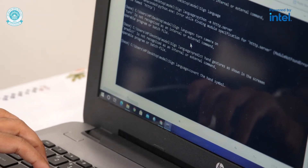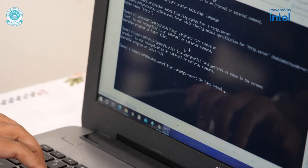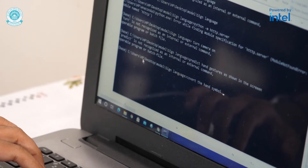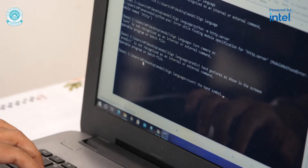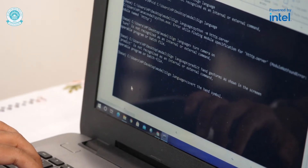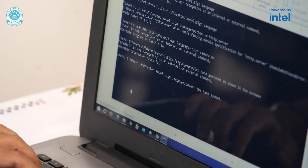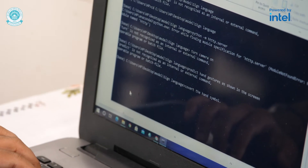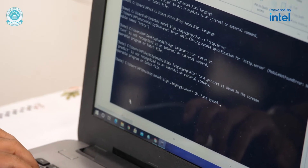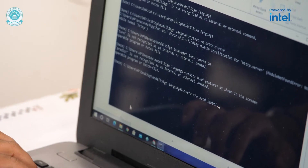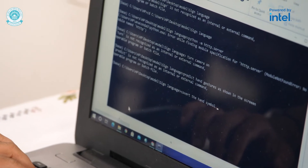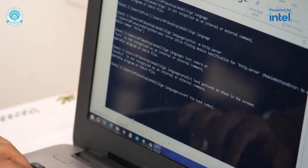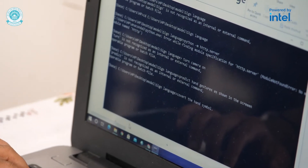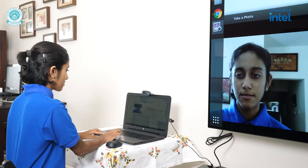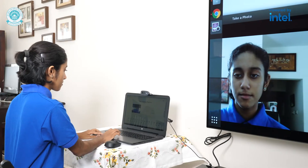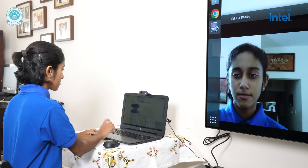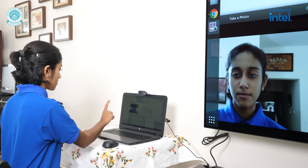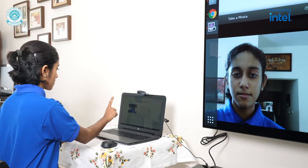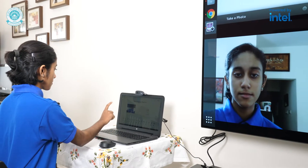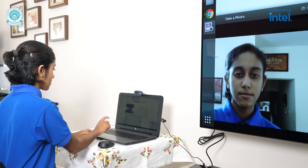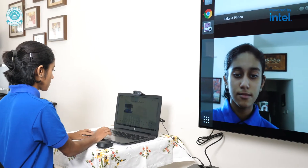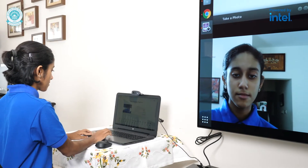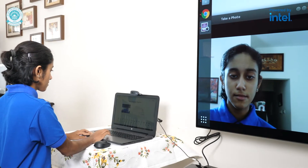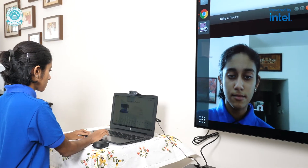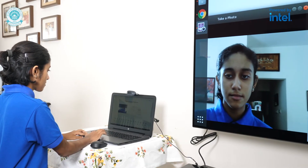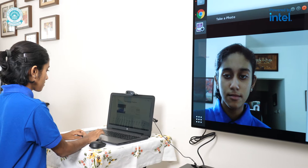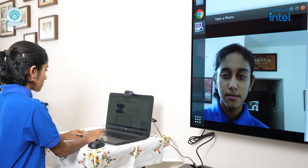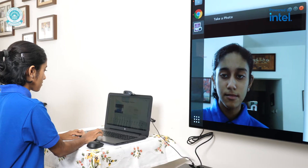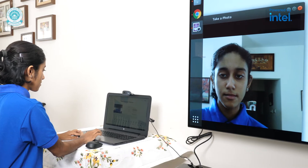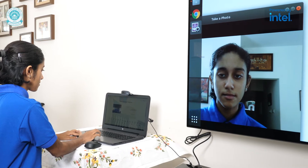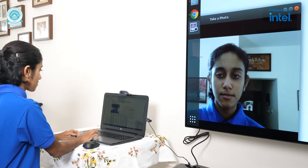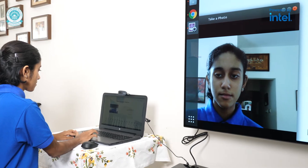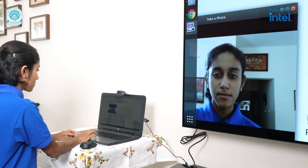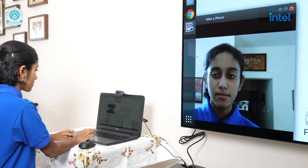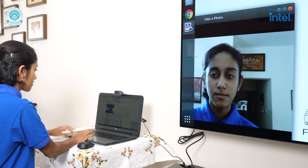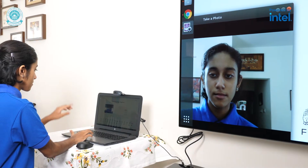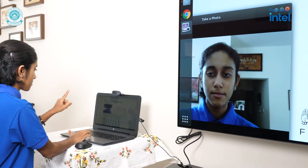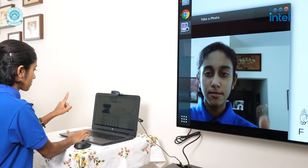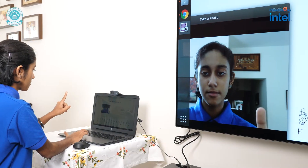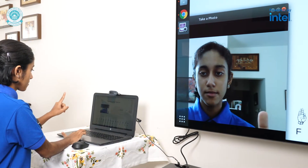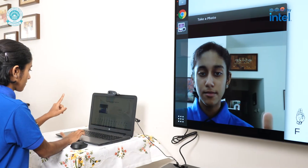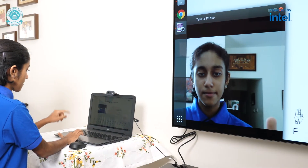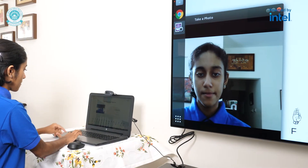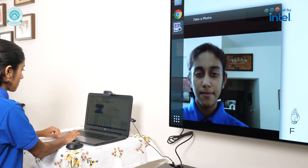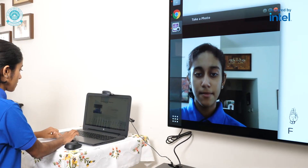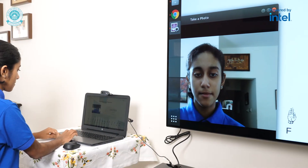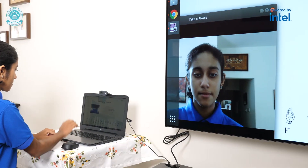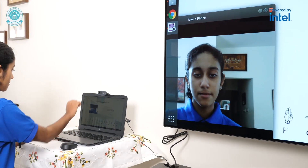language such as English. As soon as the model is turned on, the camera connected to it starts recording all hand gestures